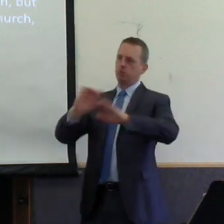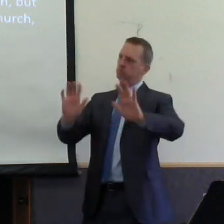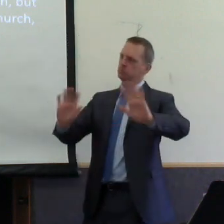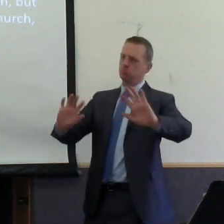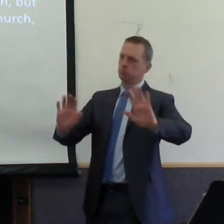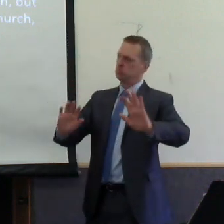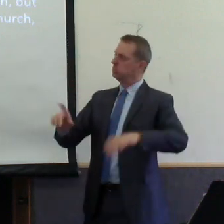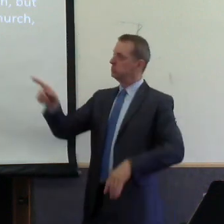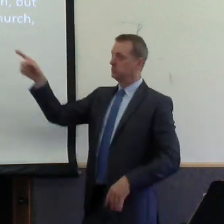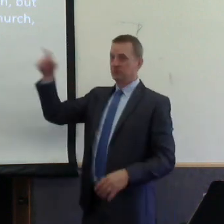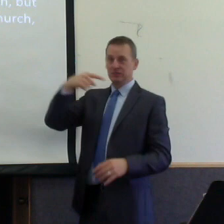weekend. At all times.